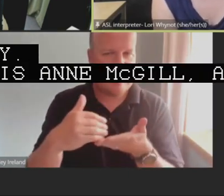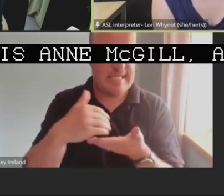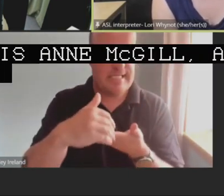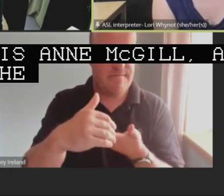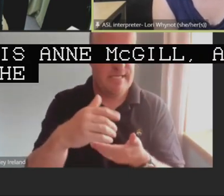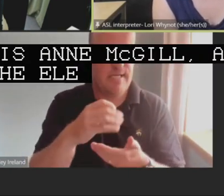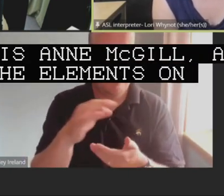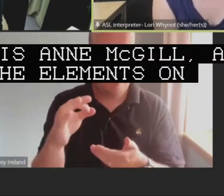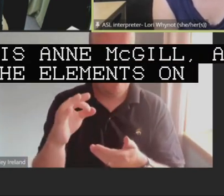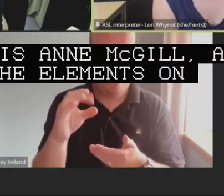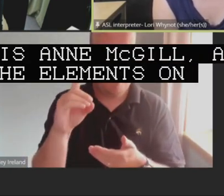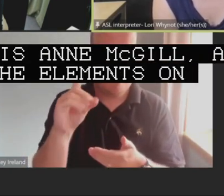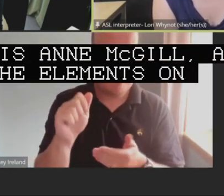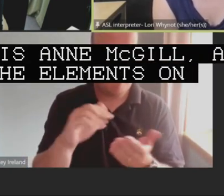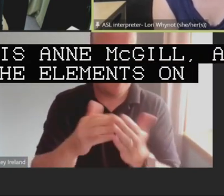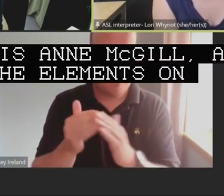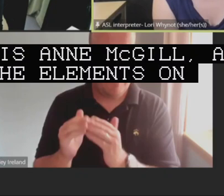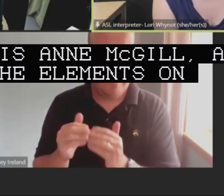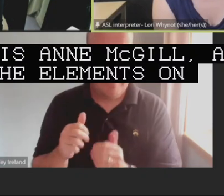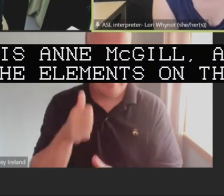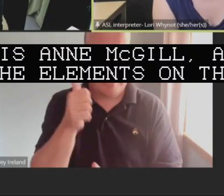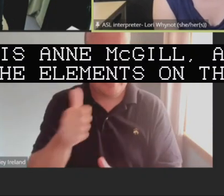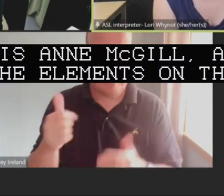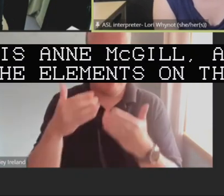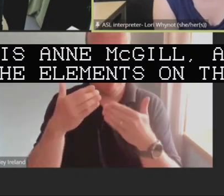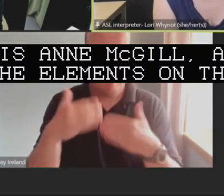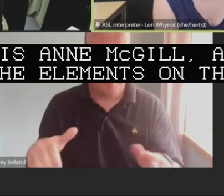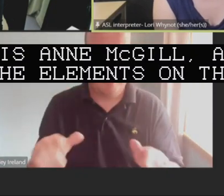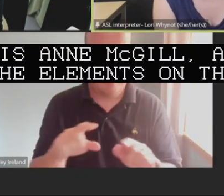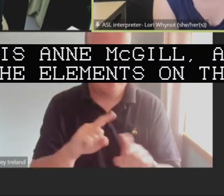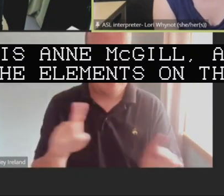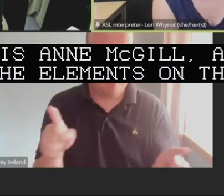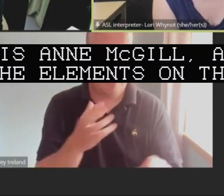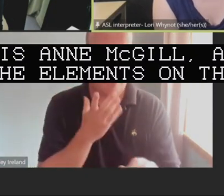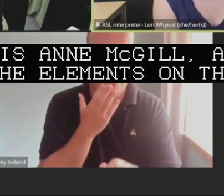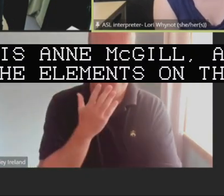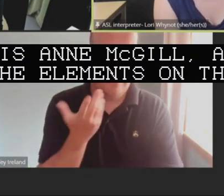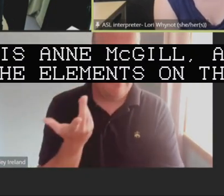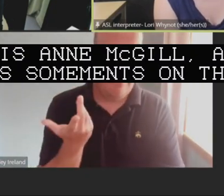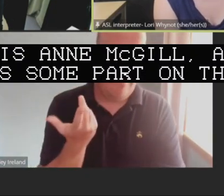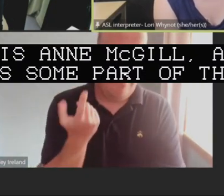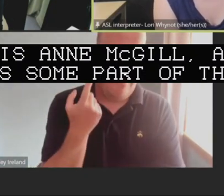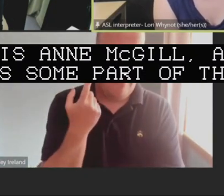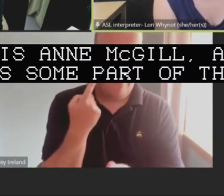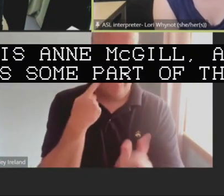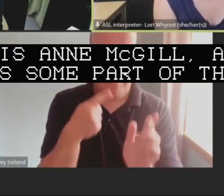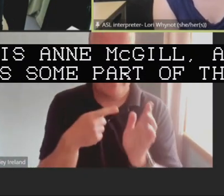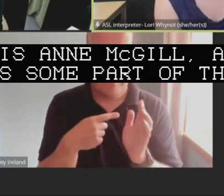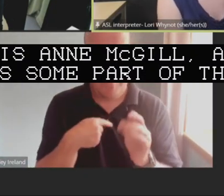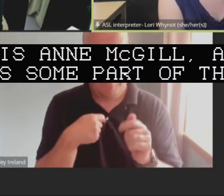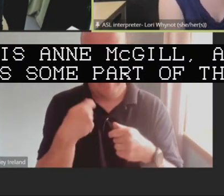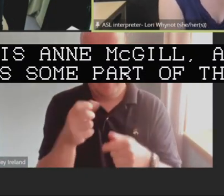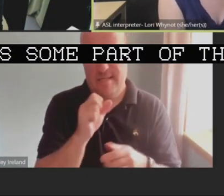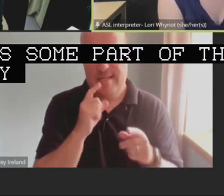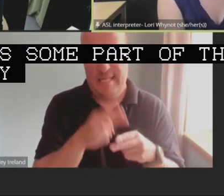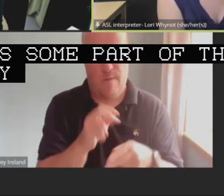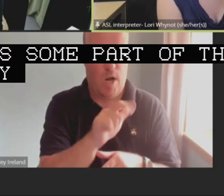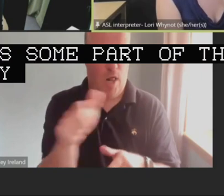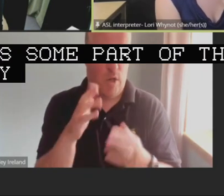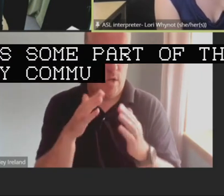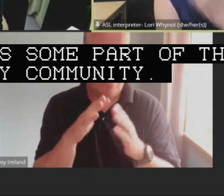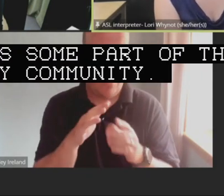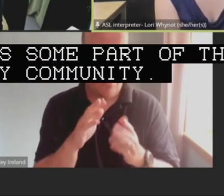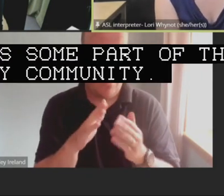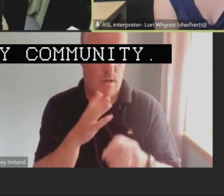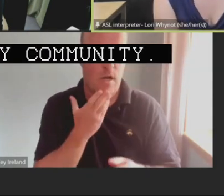flag represent some part of the disability. Some of the colors represent different groups. So